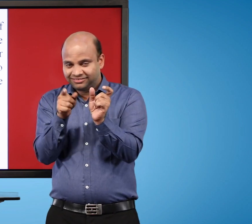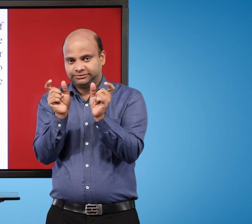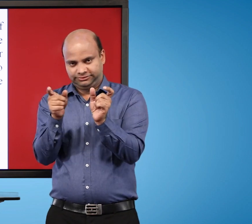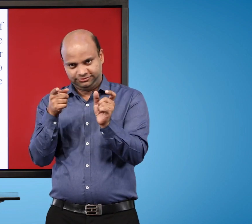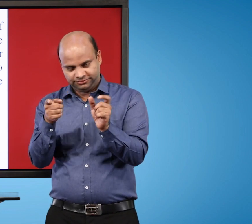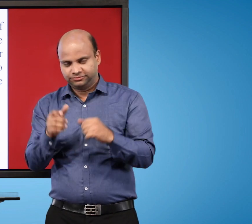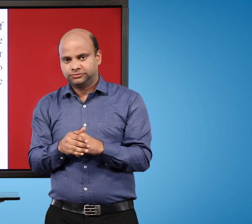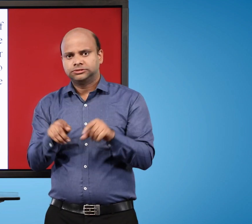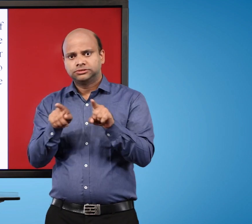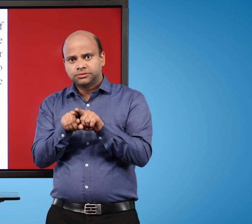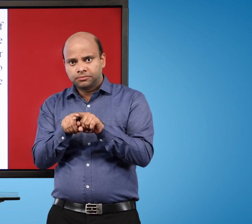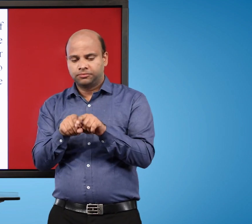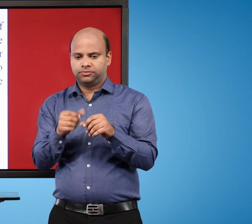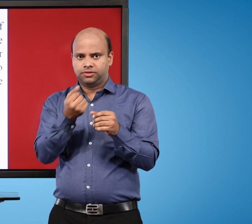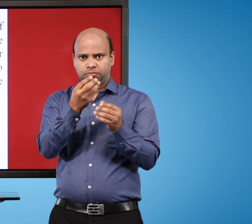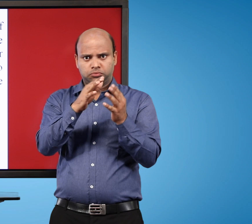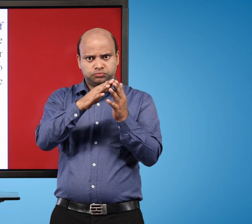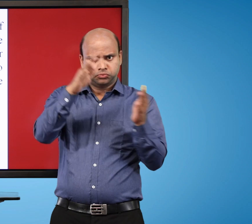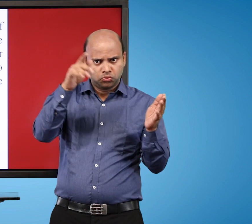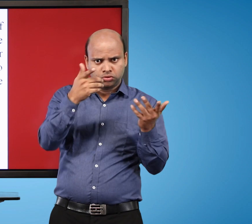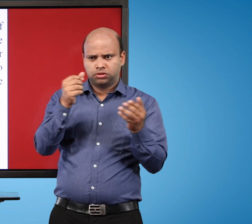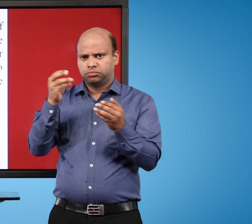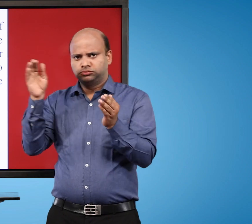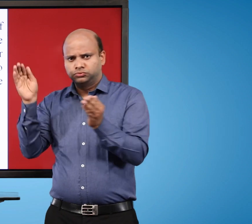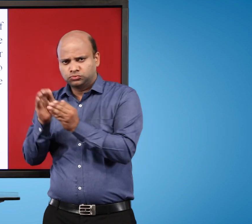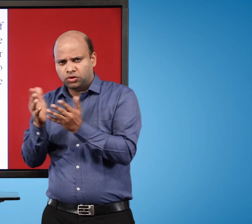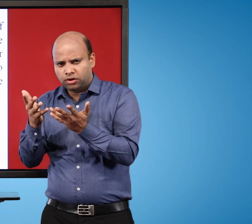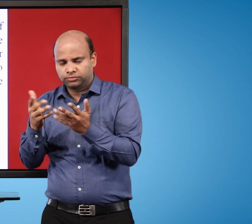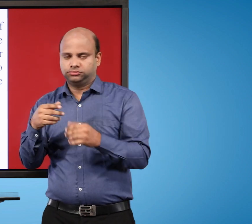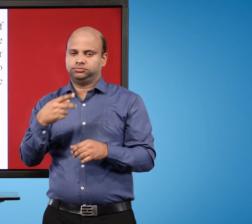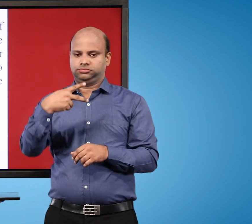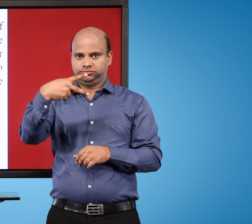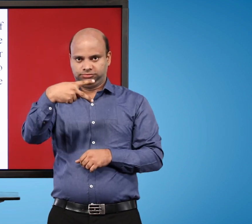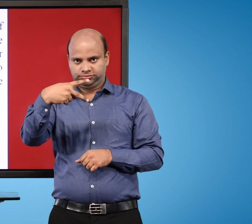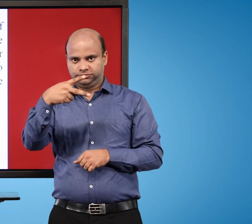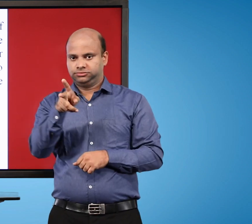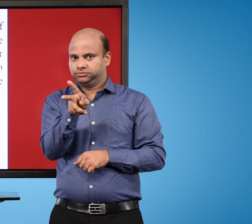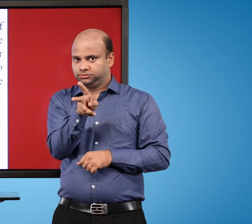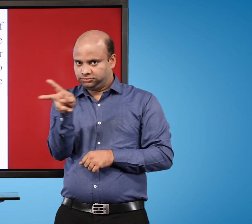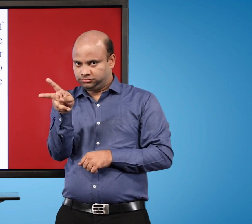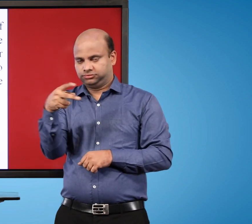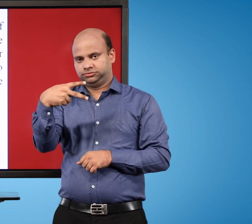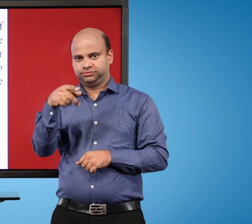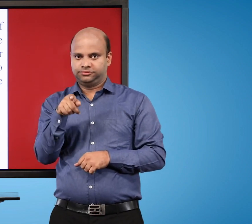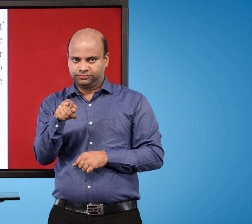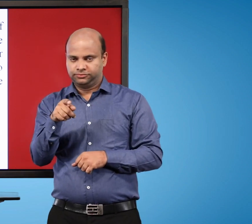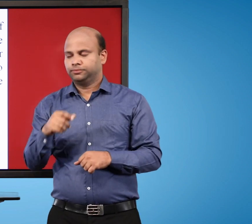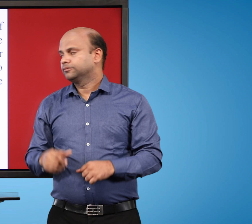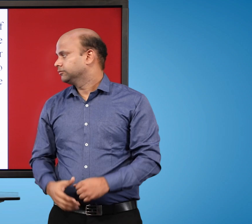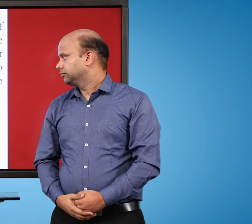number line. Also write them with the appropriate sign, that is, greater than or less than, between them.